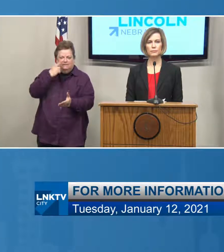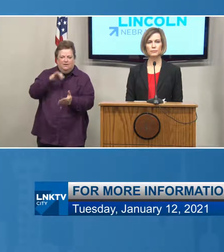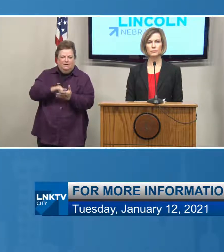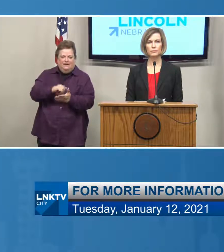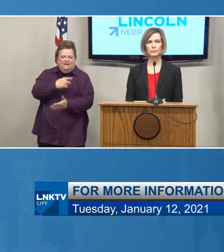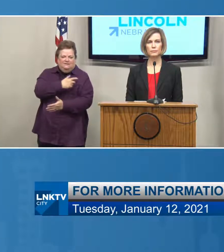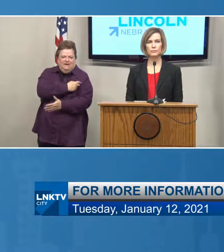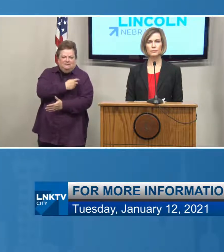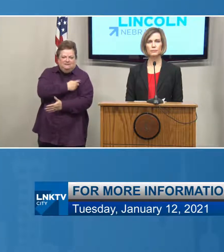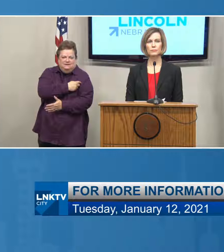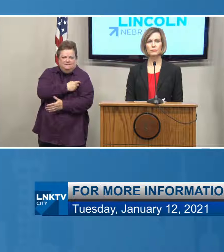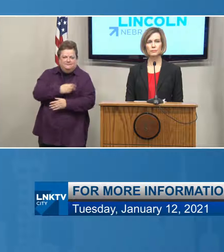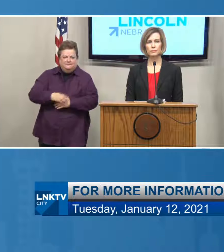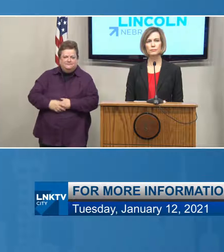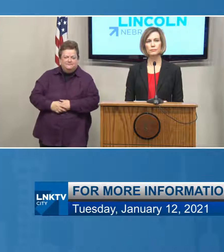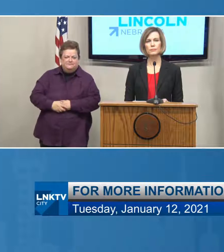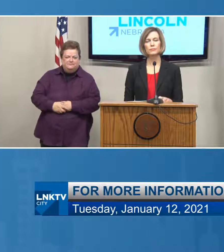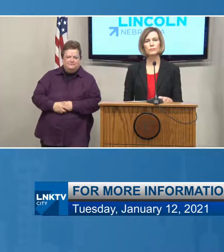vaccines.